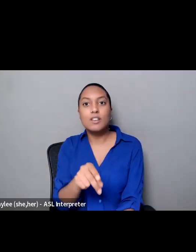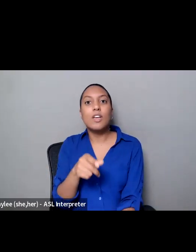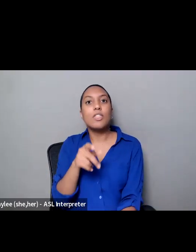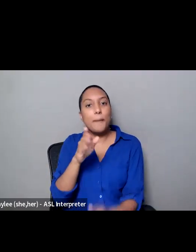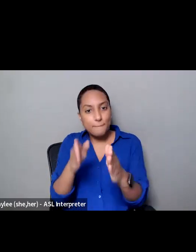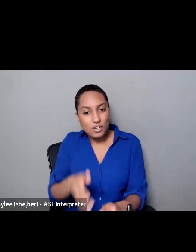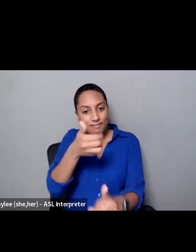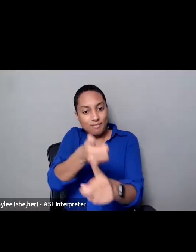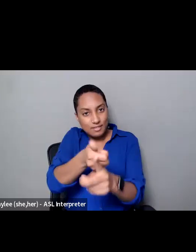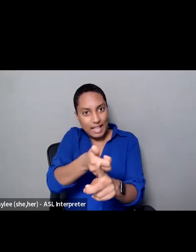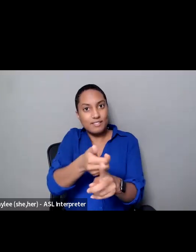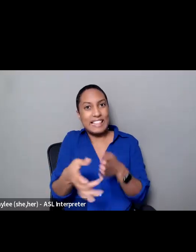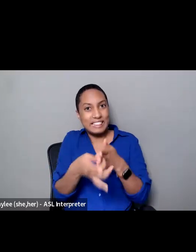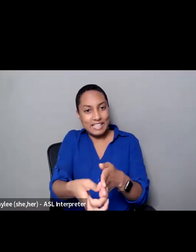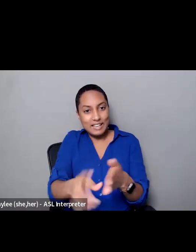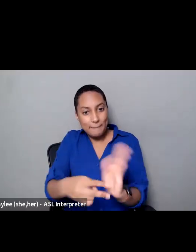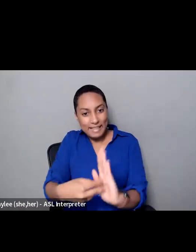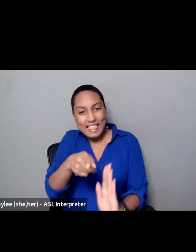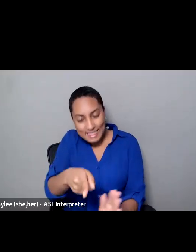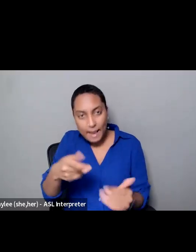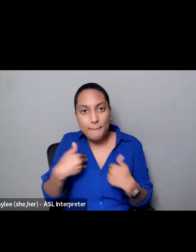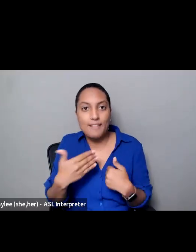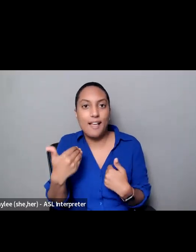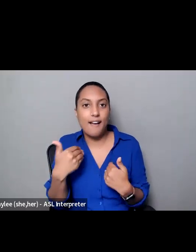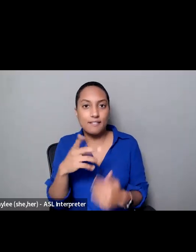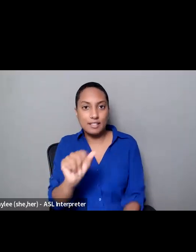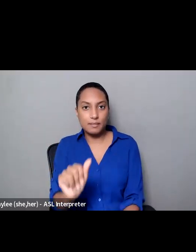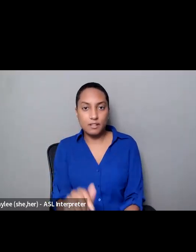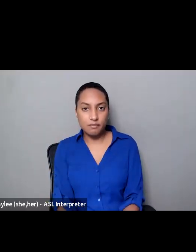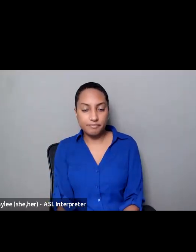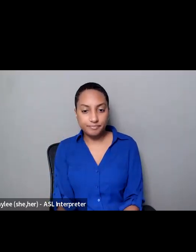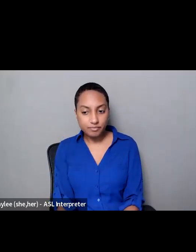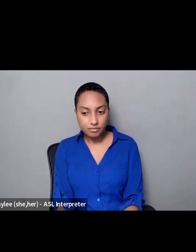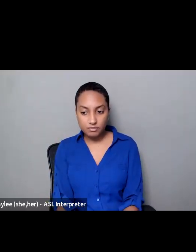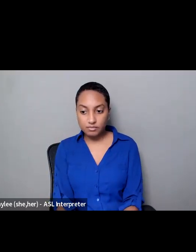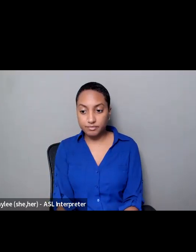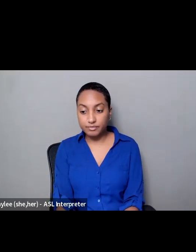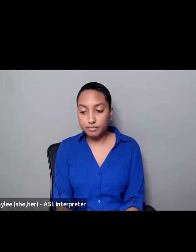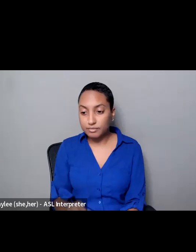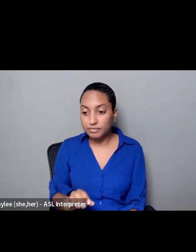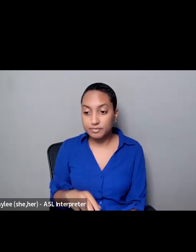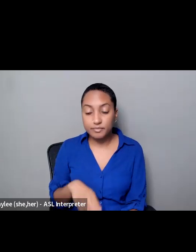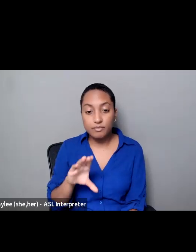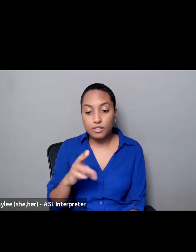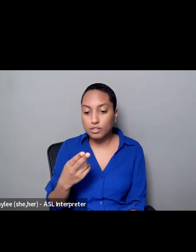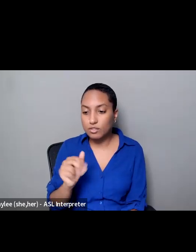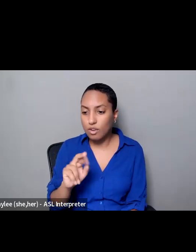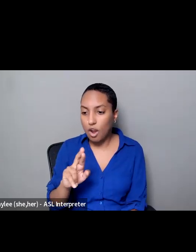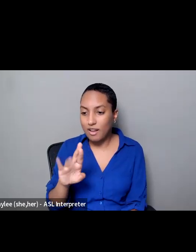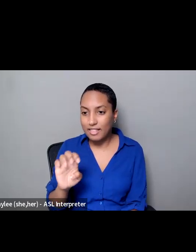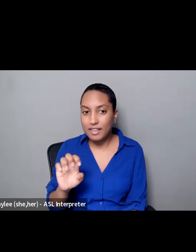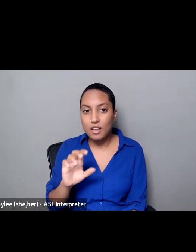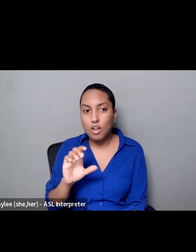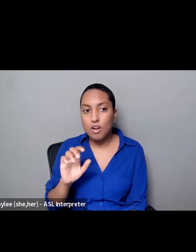the person who has 51% of leadership must have disabilities. Charlie Carr made an excellent comment in the last